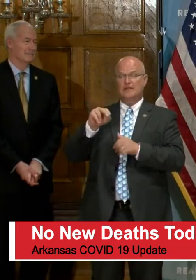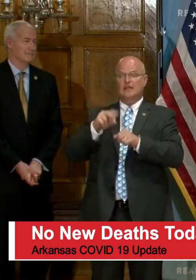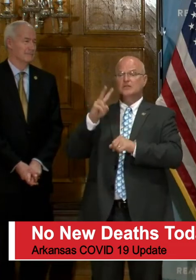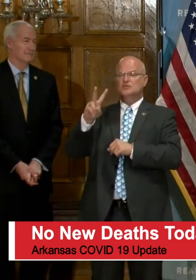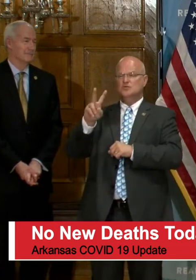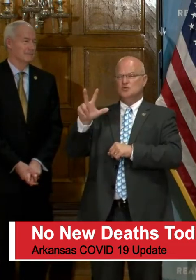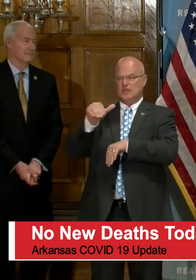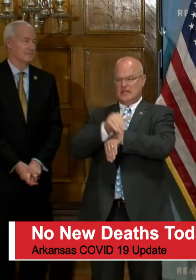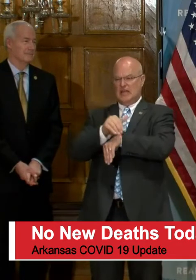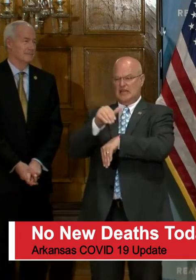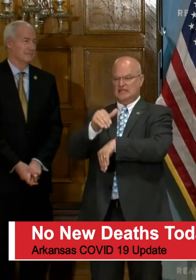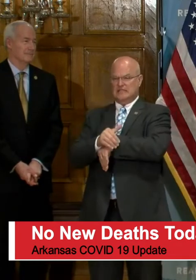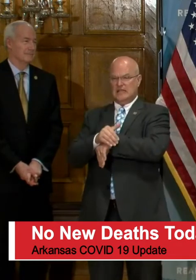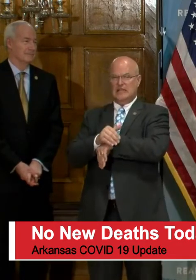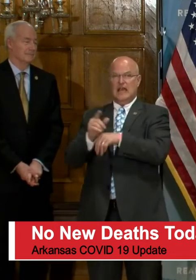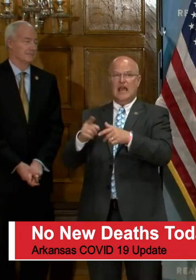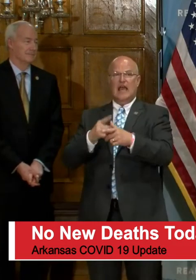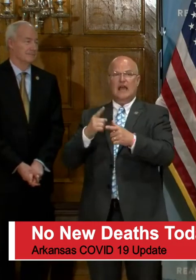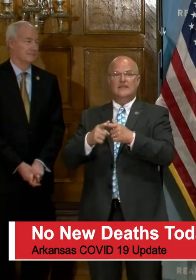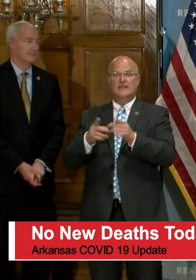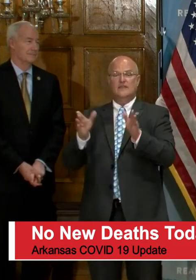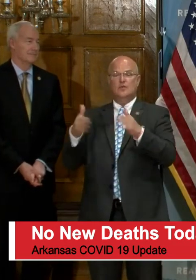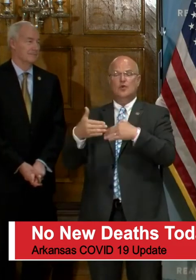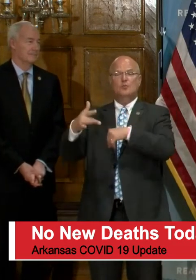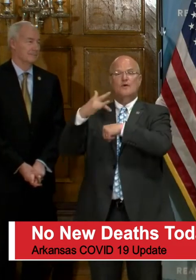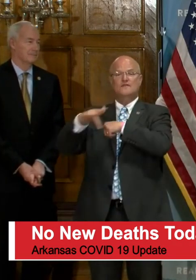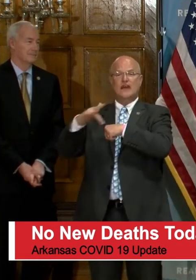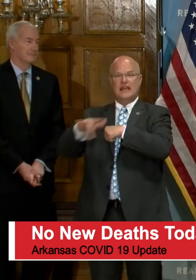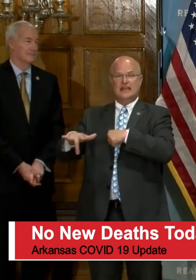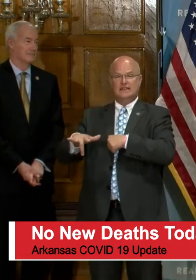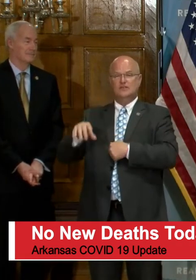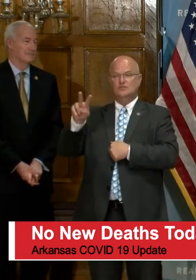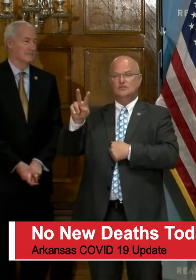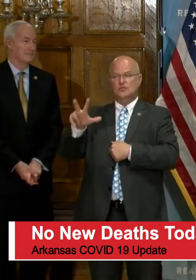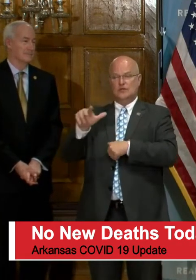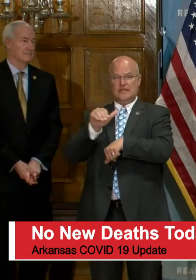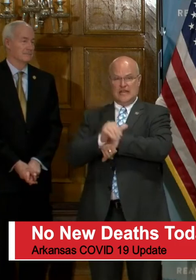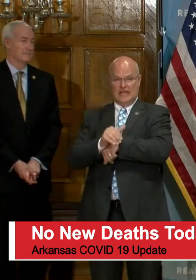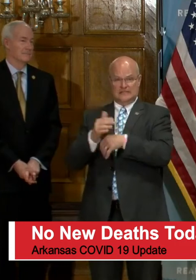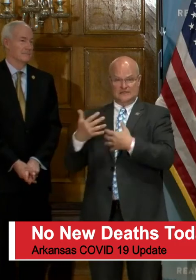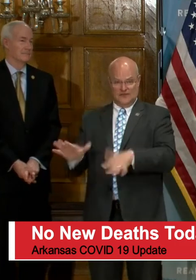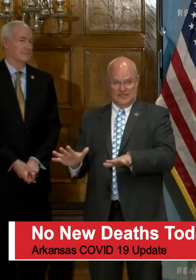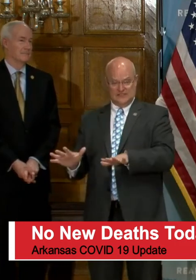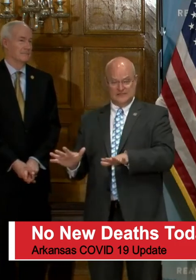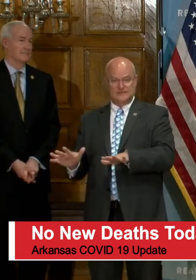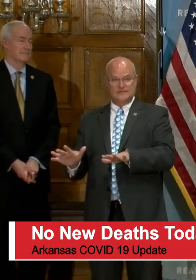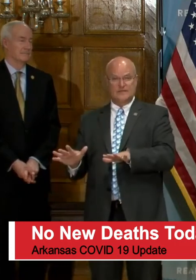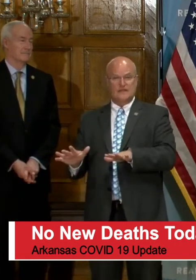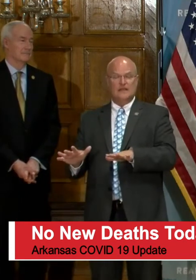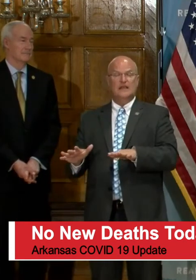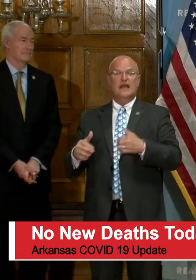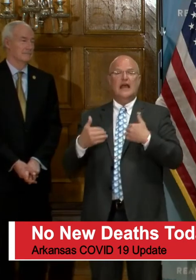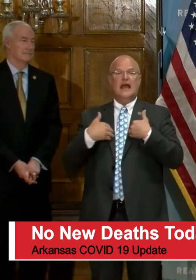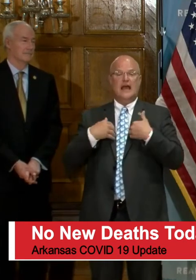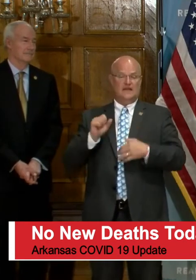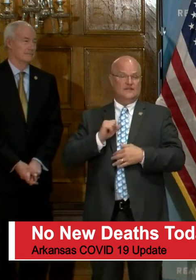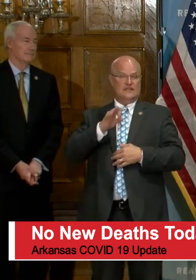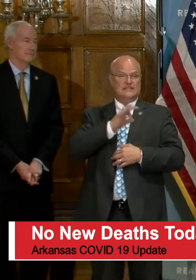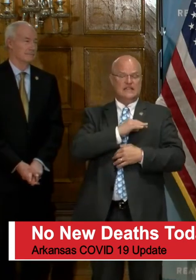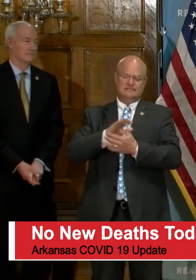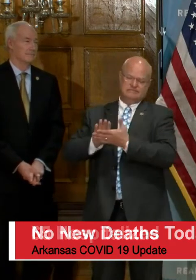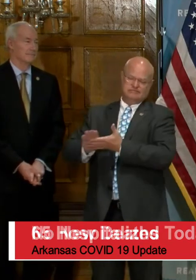3 nights, we will let that room stay vacant for 2 or 3 nights after that, have the